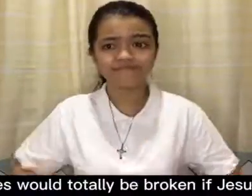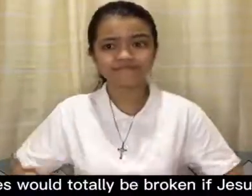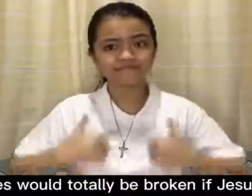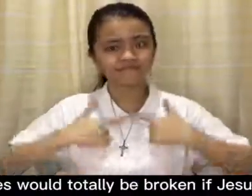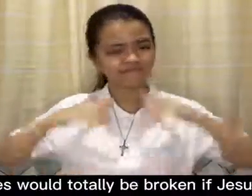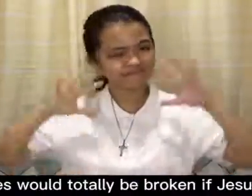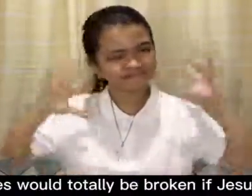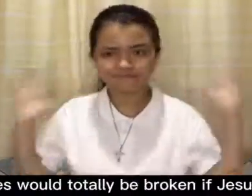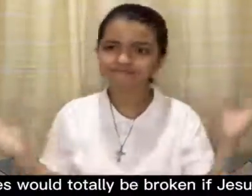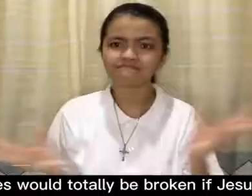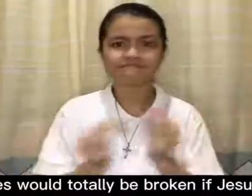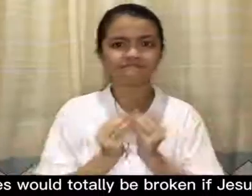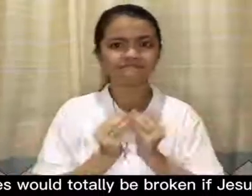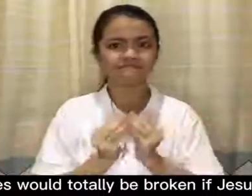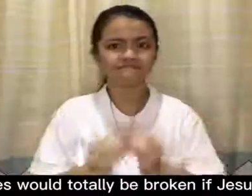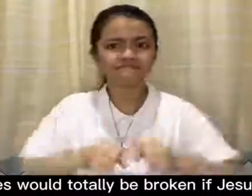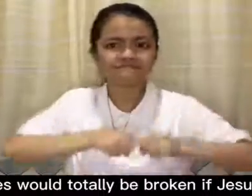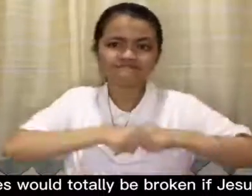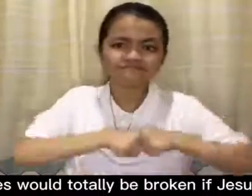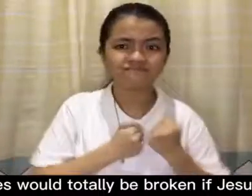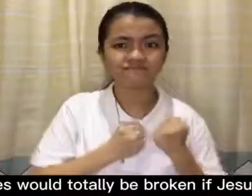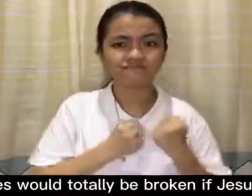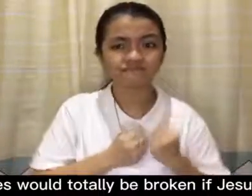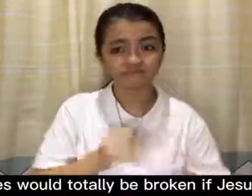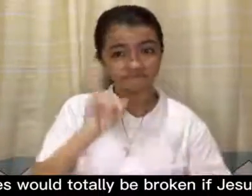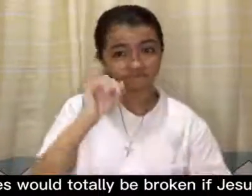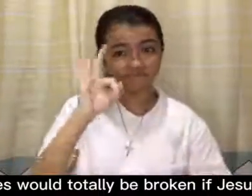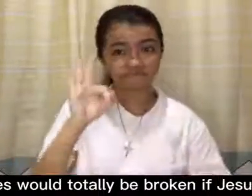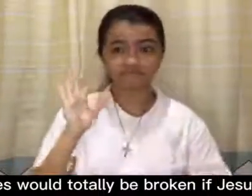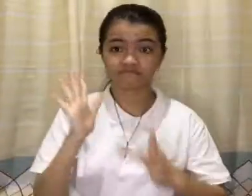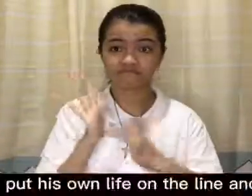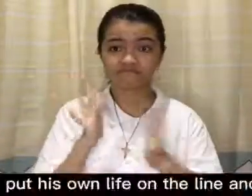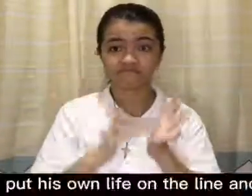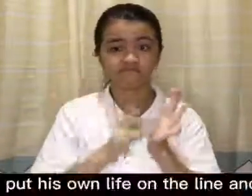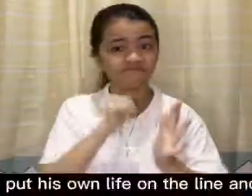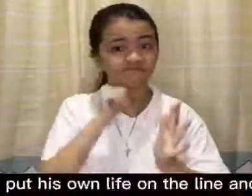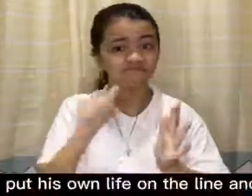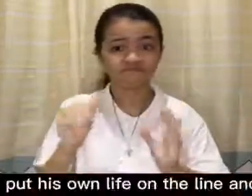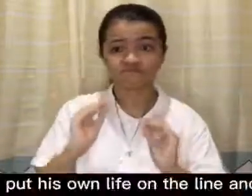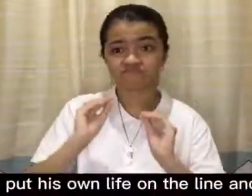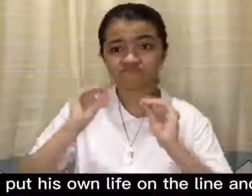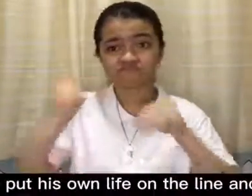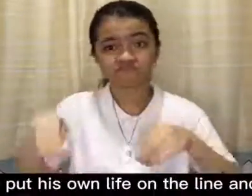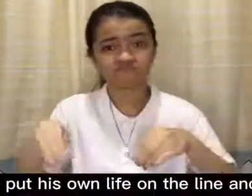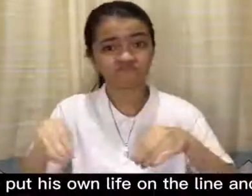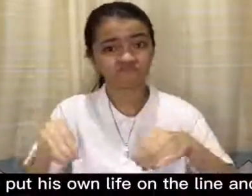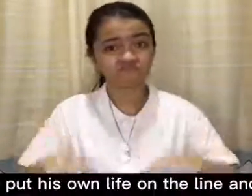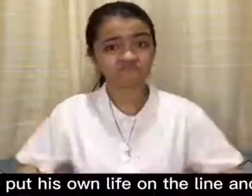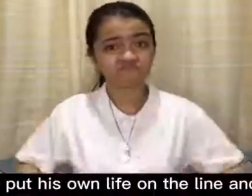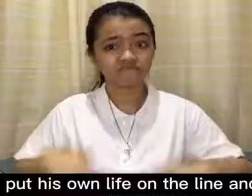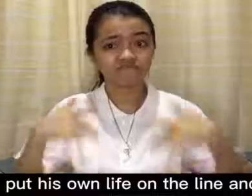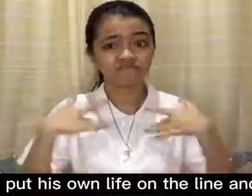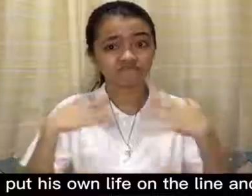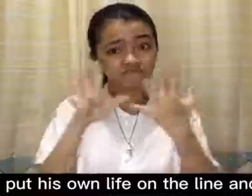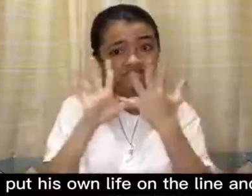to face The knowledge of your love As you